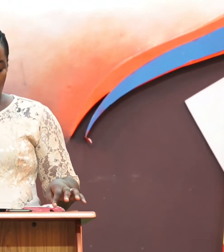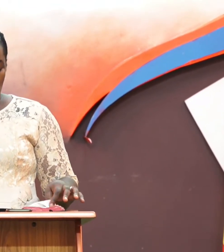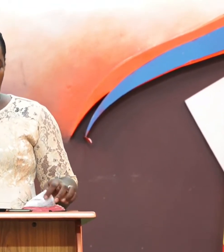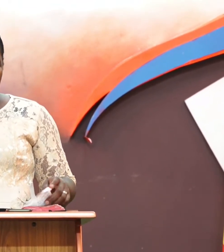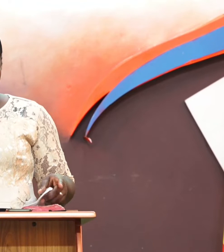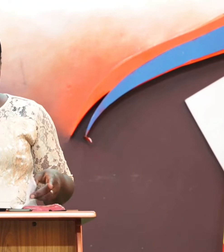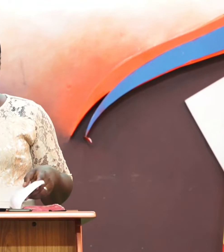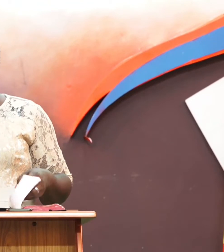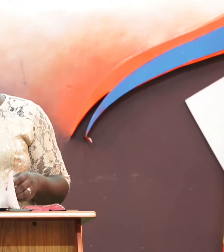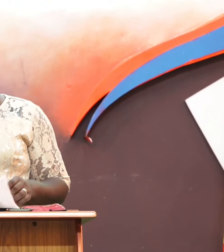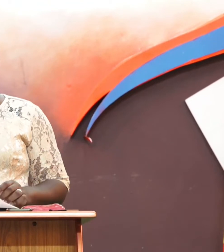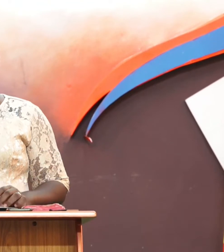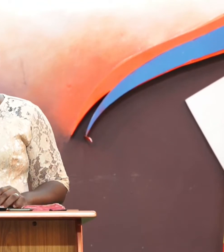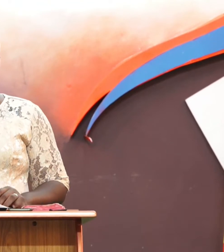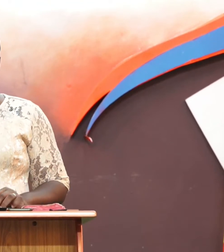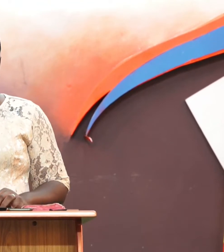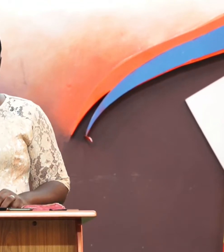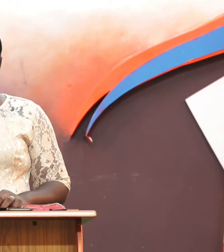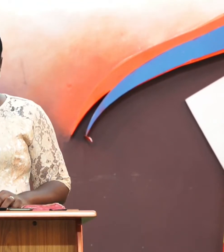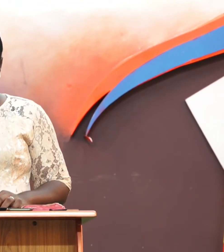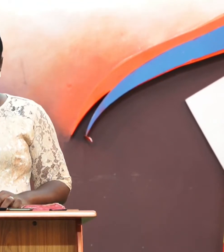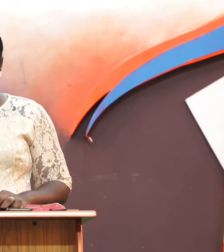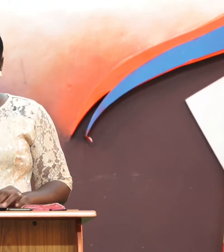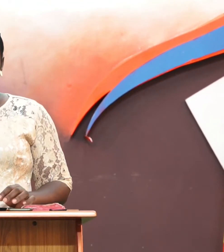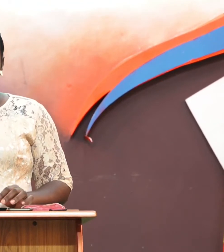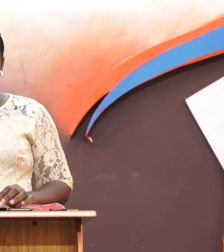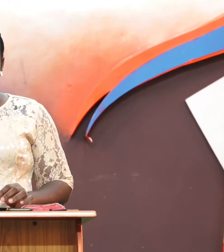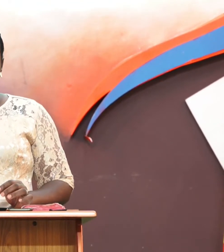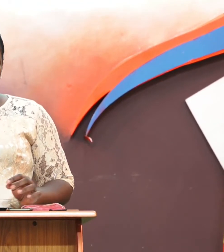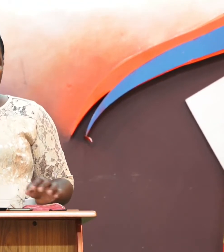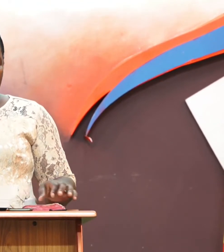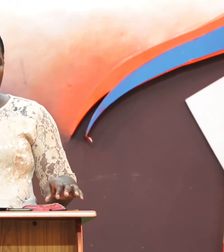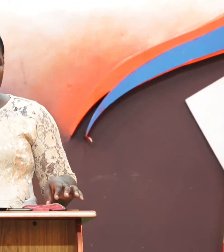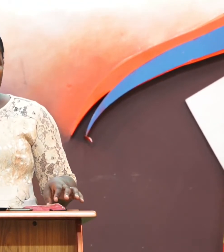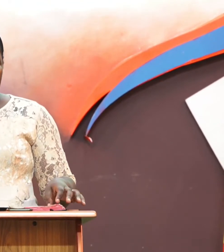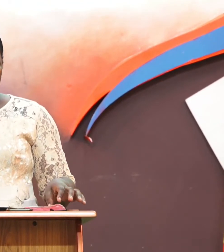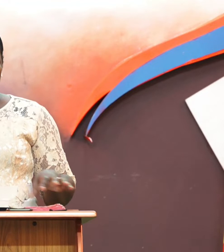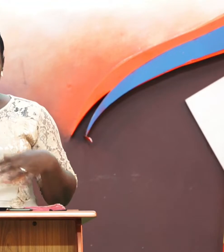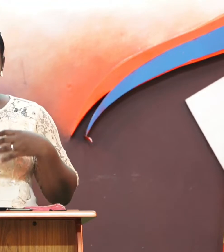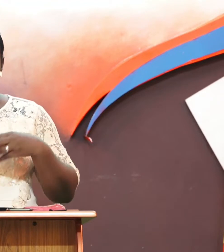to speak, awo bategeerera kikyali. Then they know what this person is.